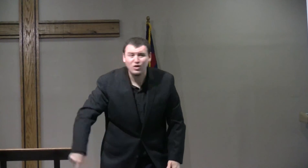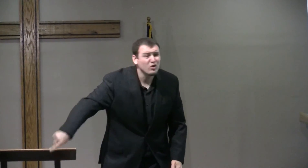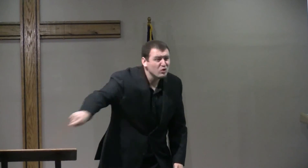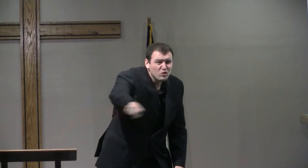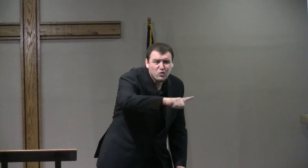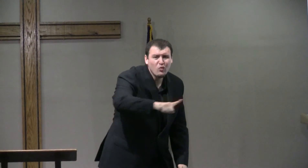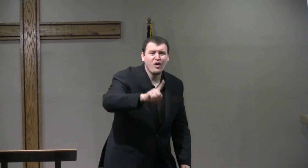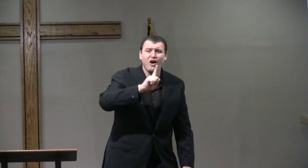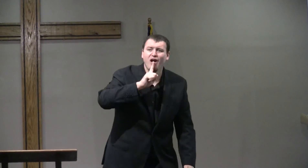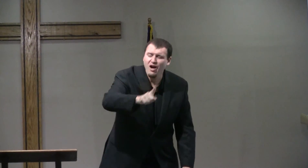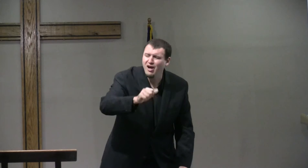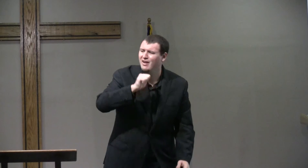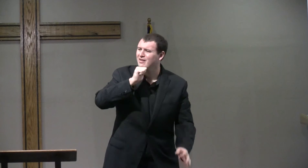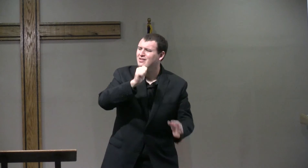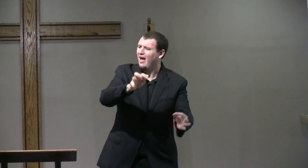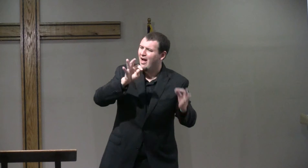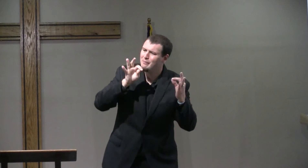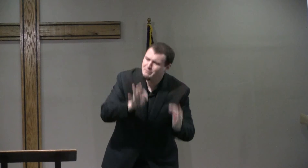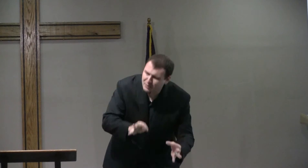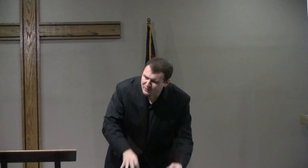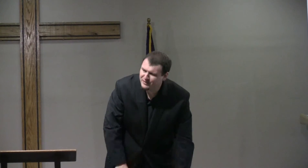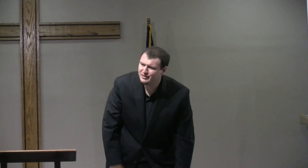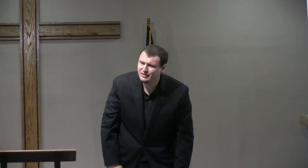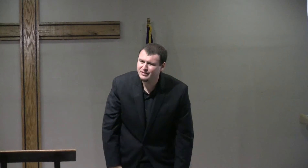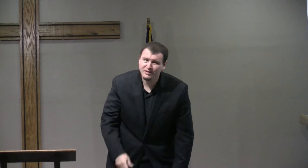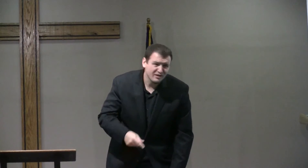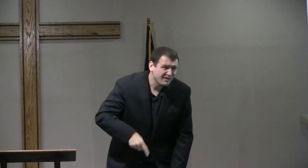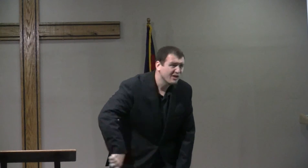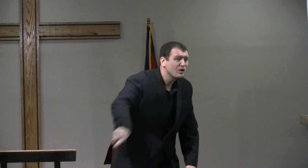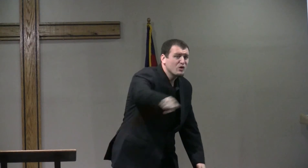mountain. Hello? You are not perfect.